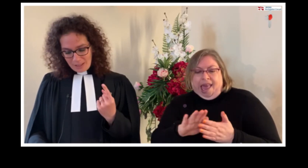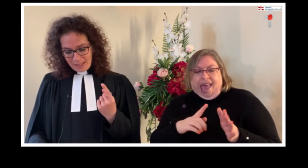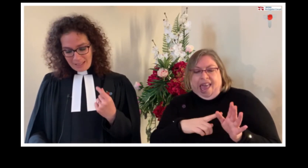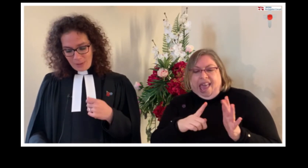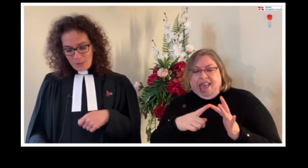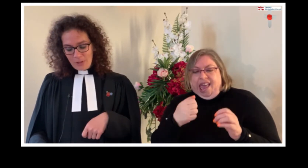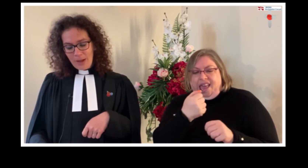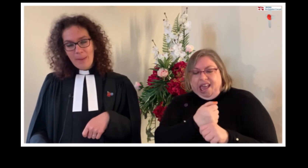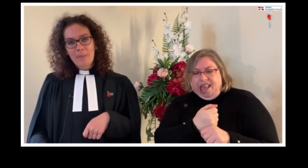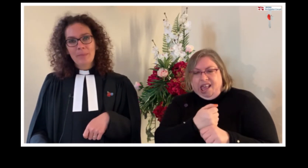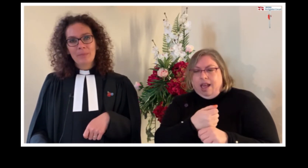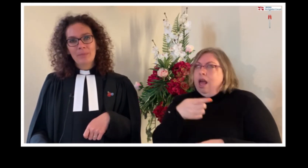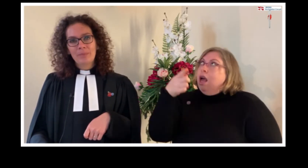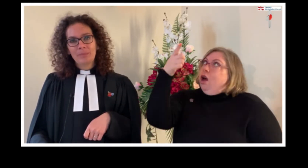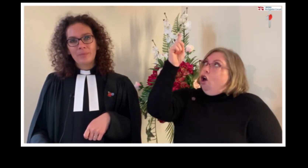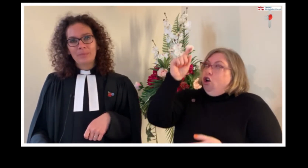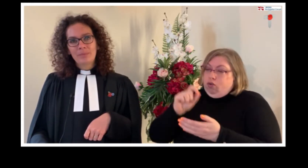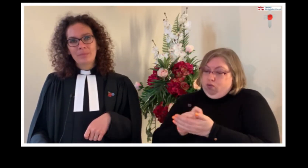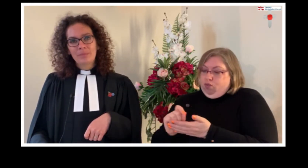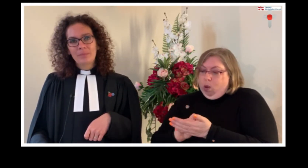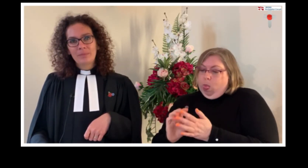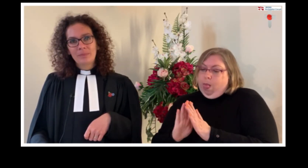and God is the author.